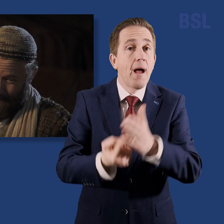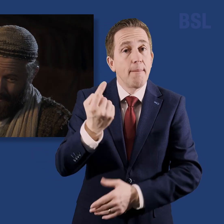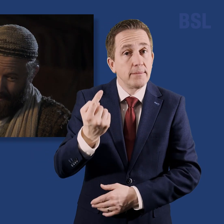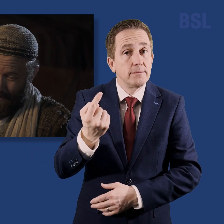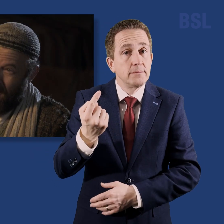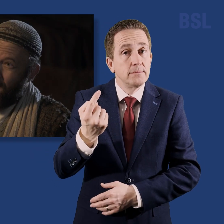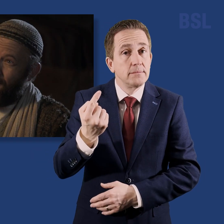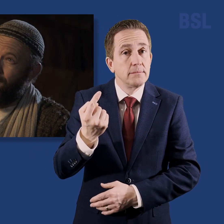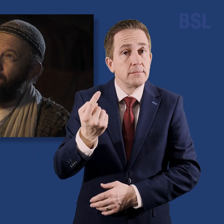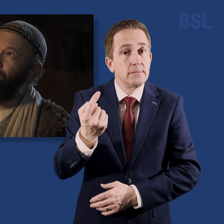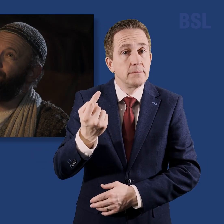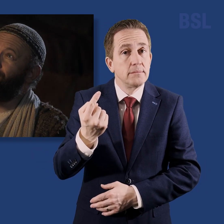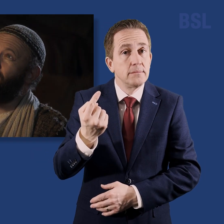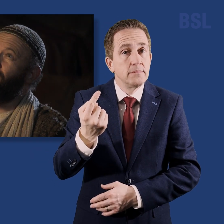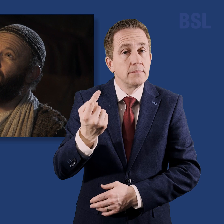come,